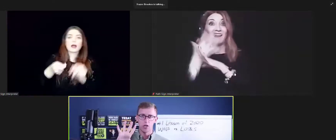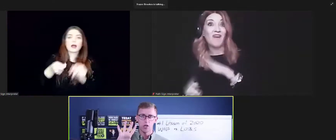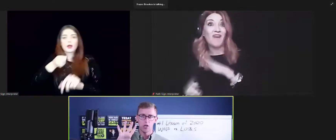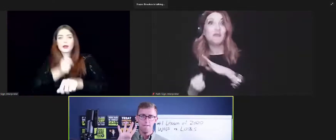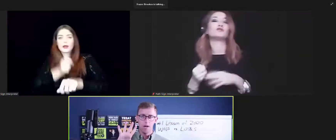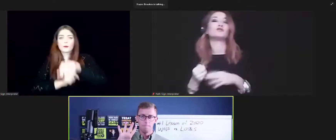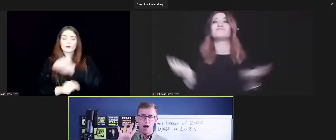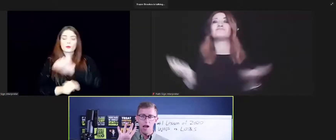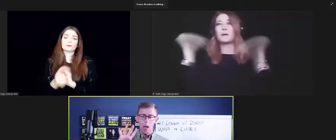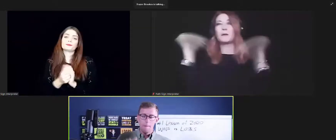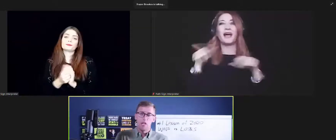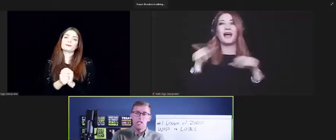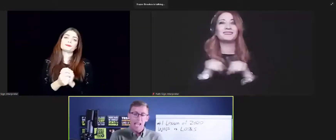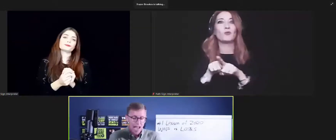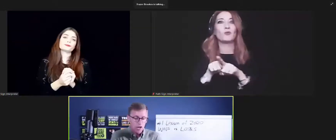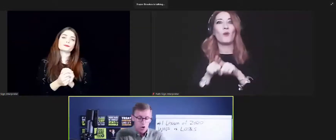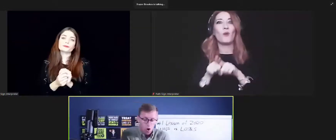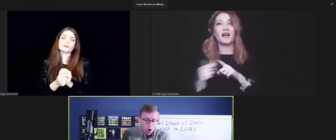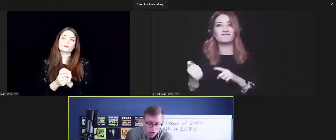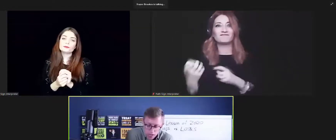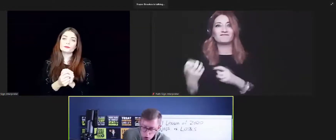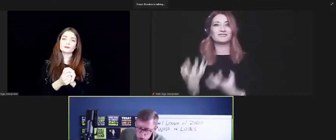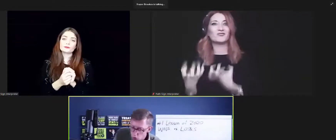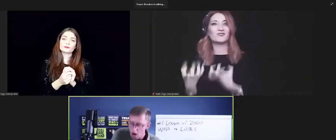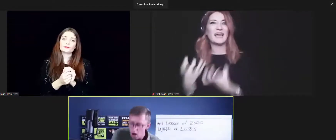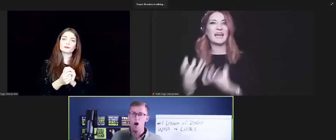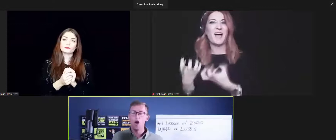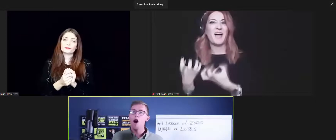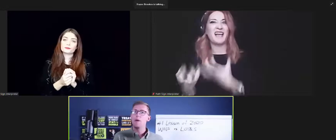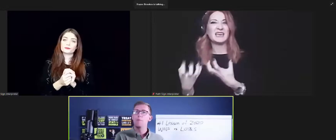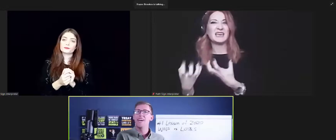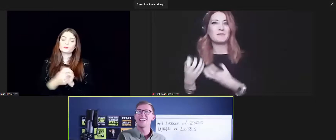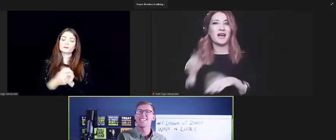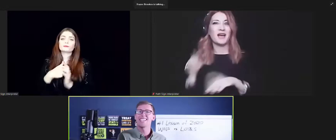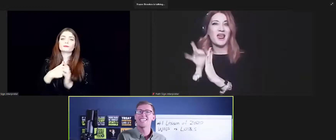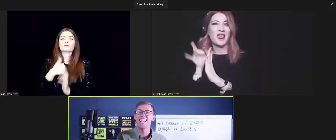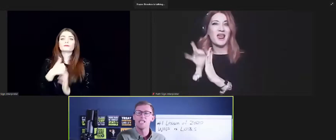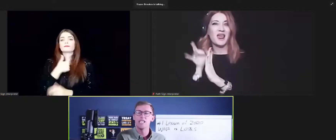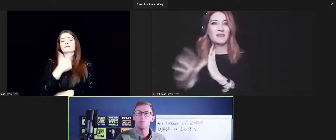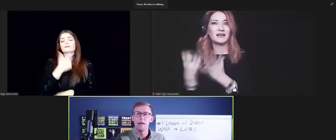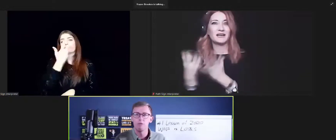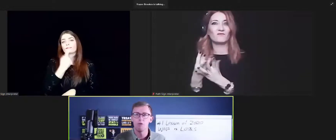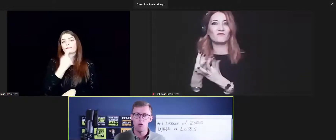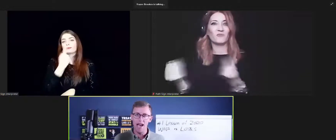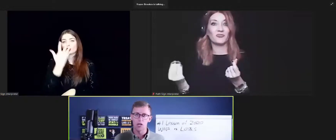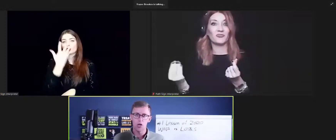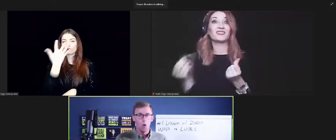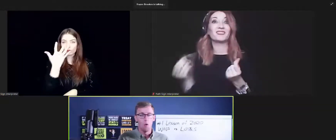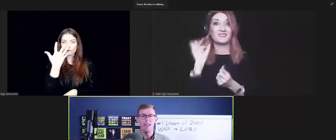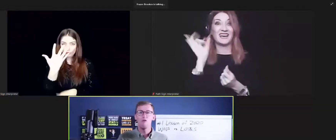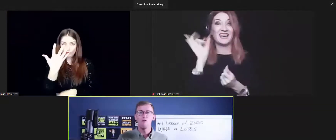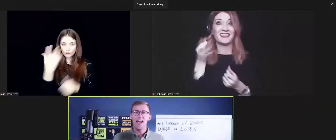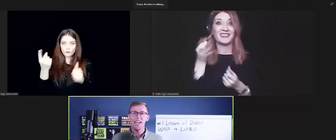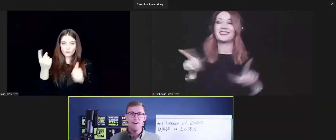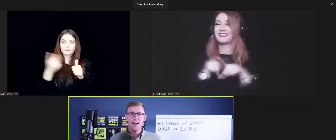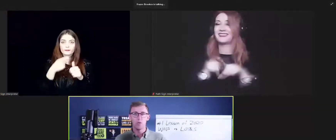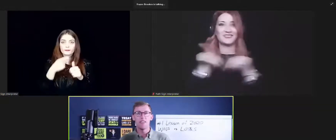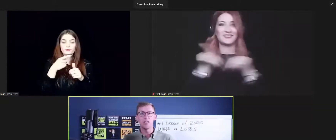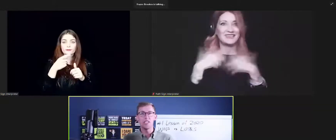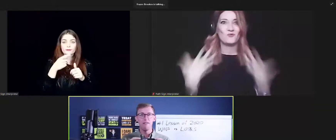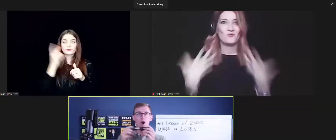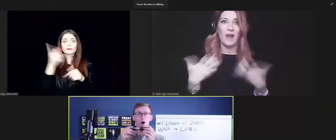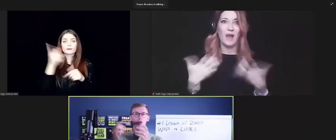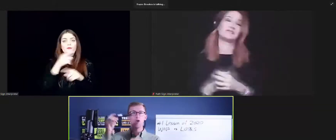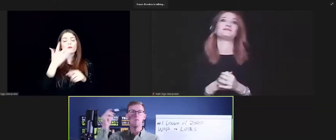things. Right? Because again, you're looking to grow. A lot of people get excited when they progress, when they rank advance, when they see